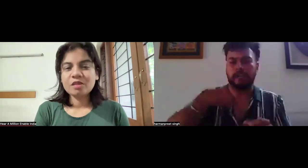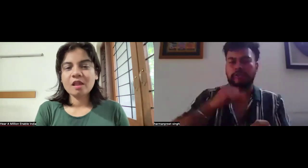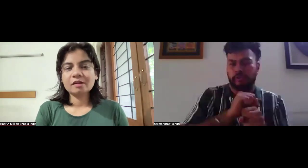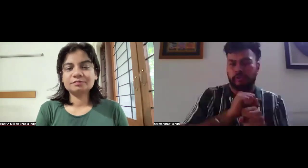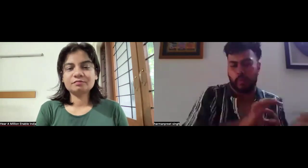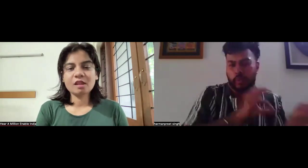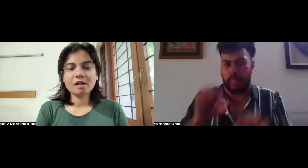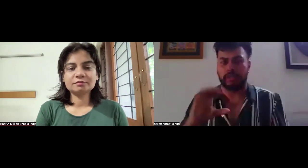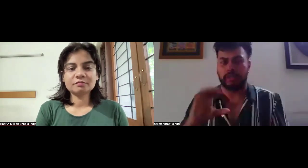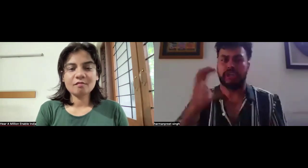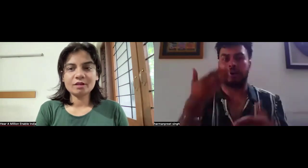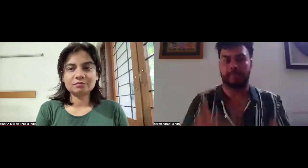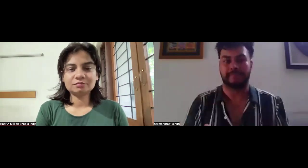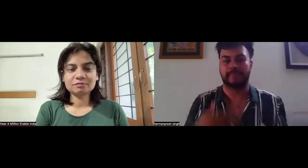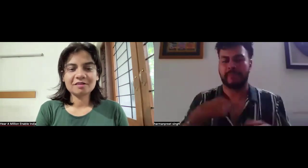from Punjab,